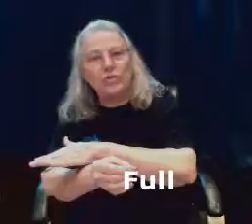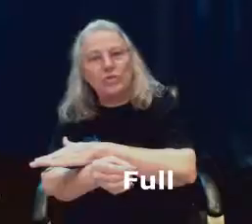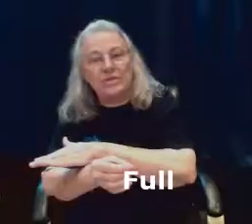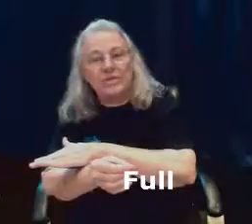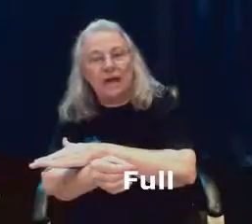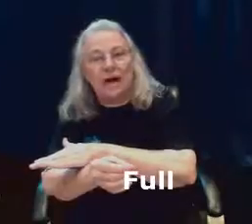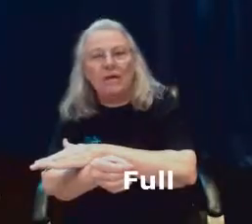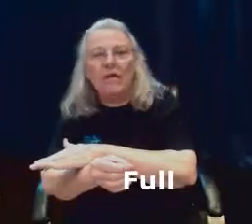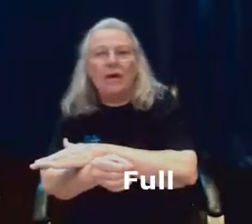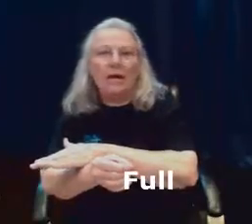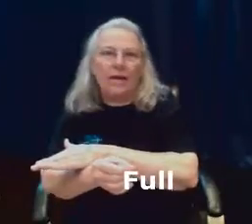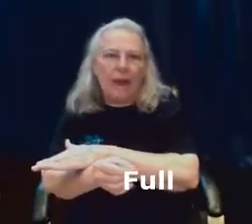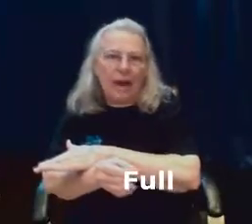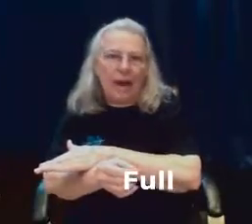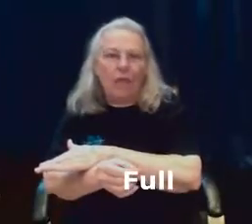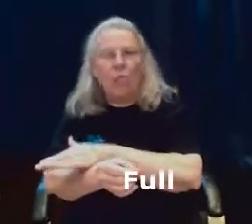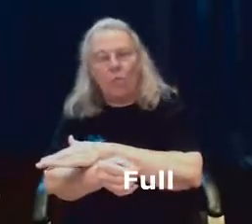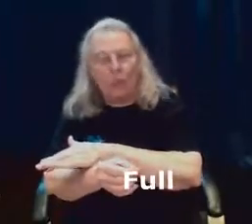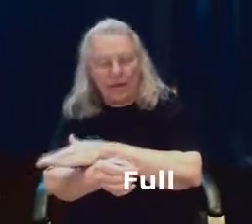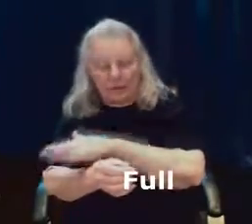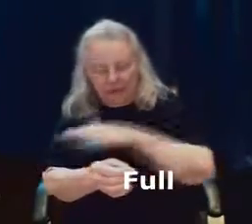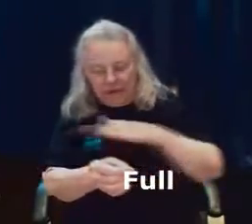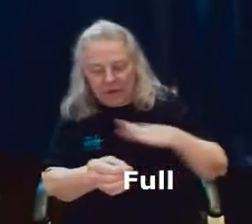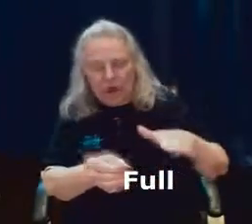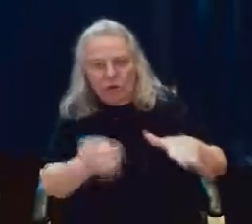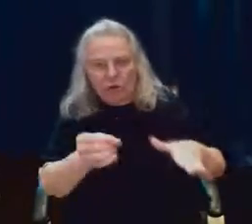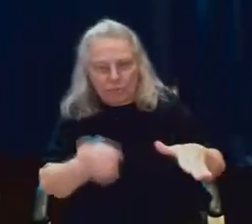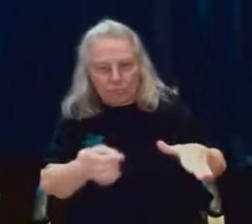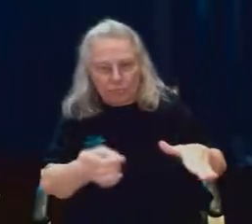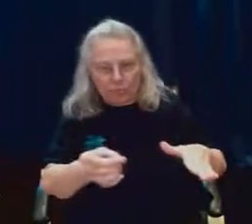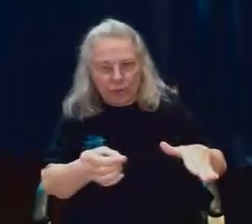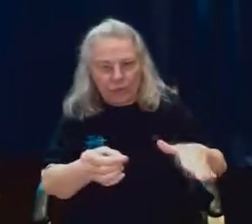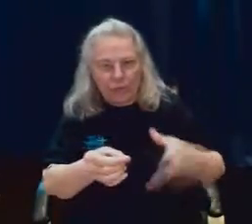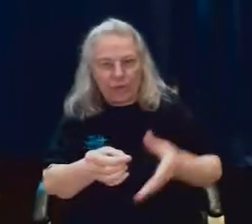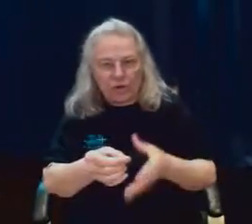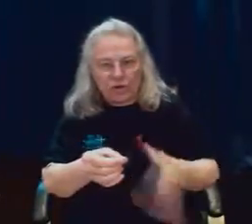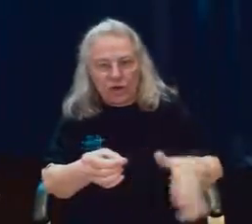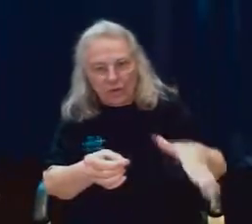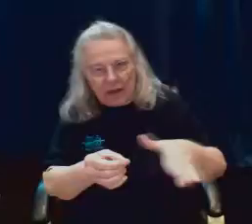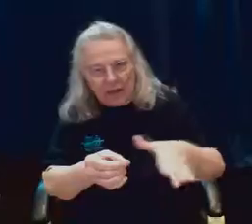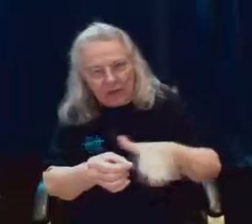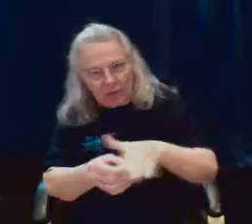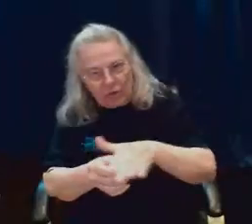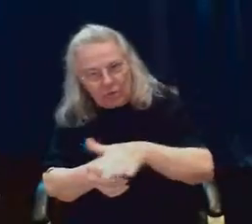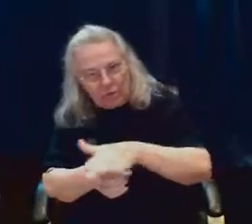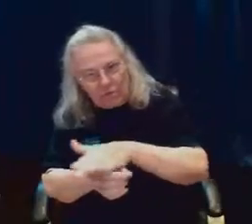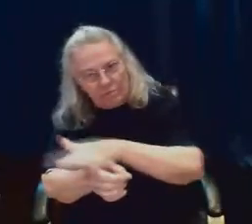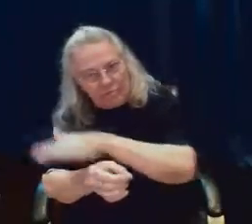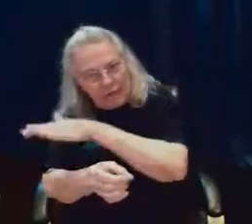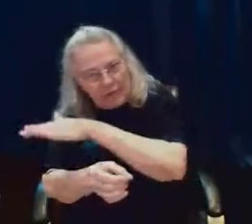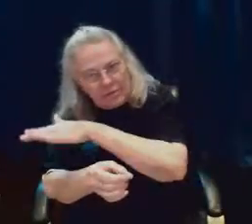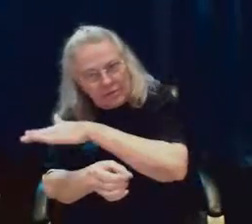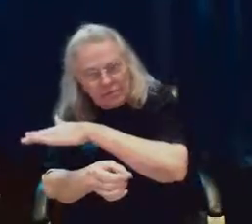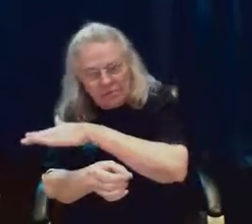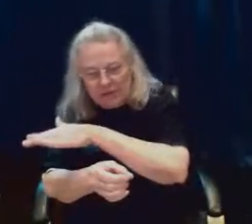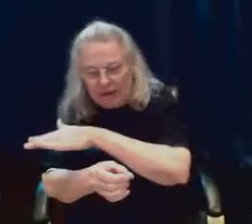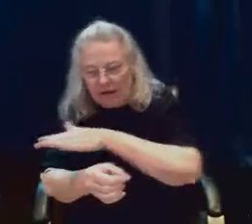for a cake or whatever it is. You put your measuring cup down full and take it